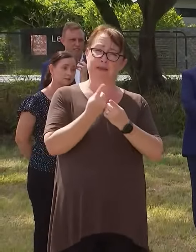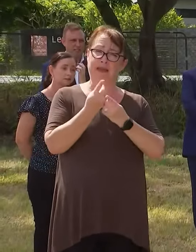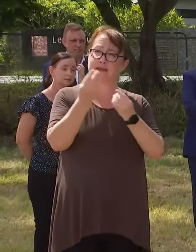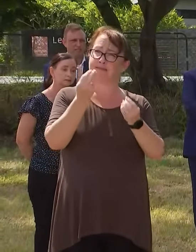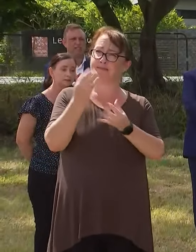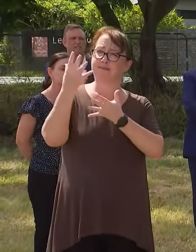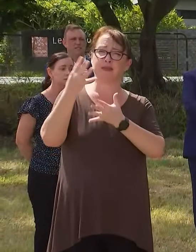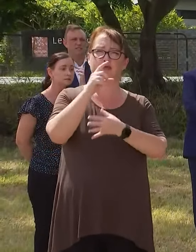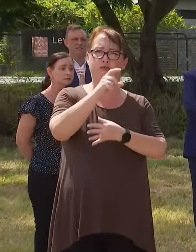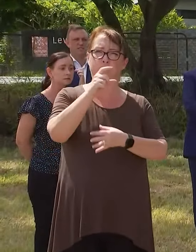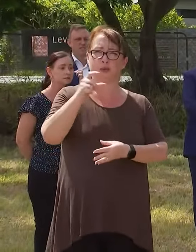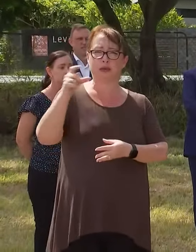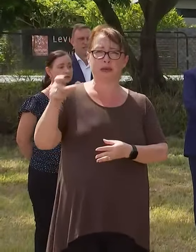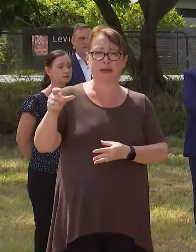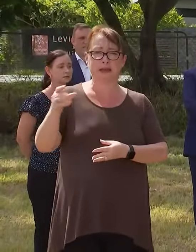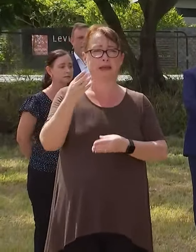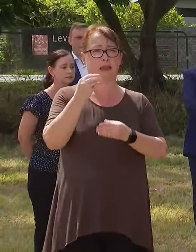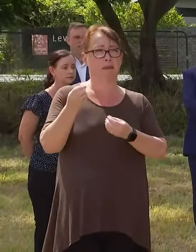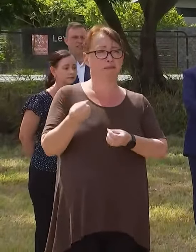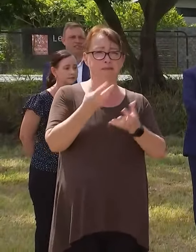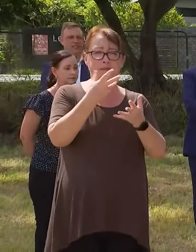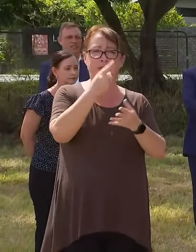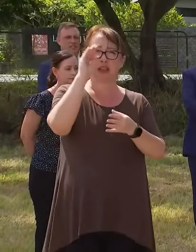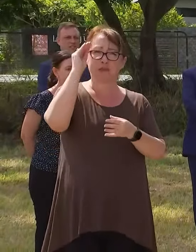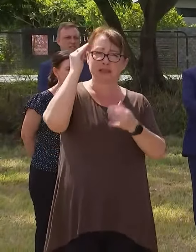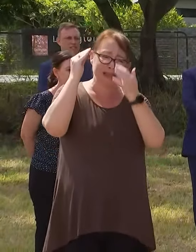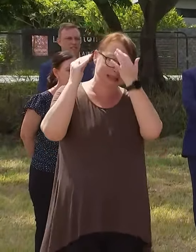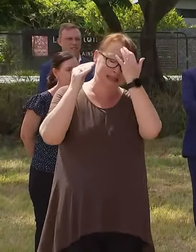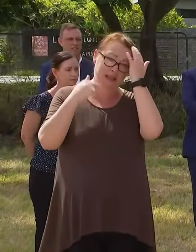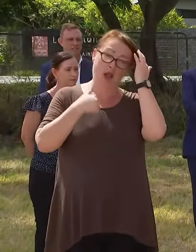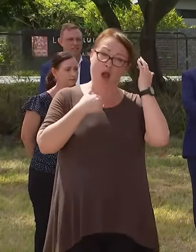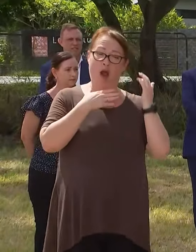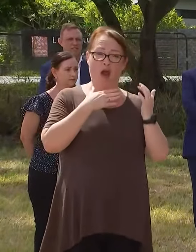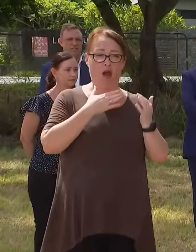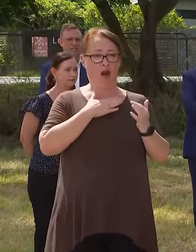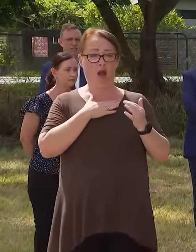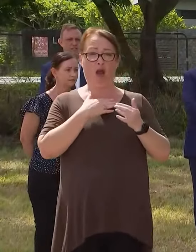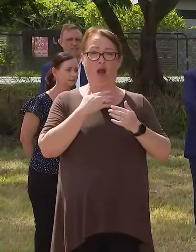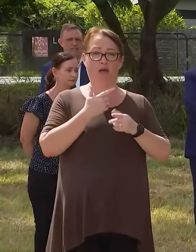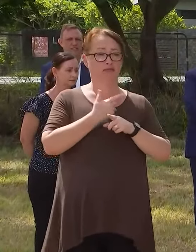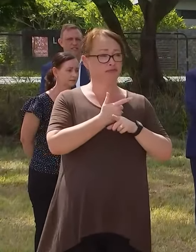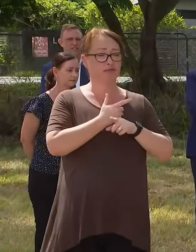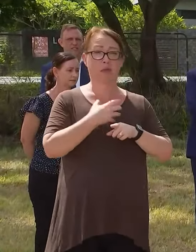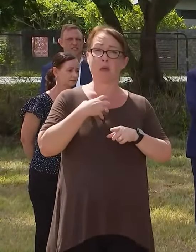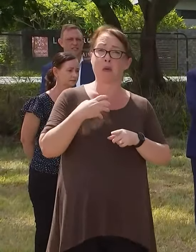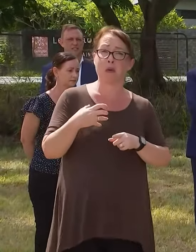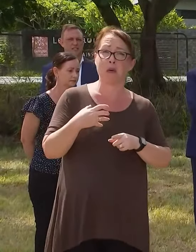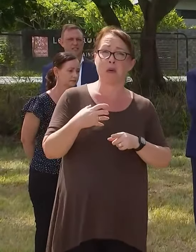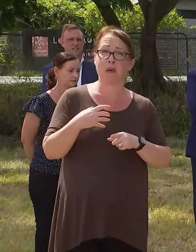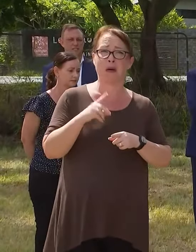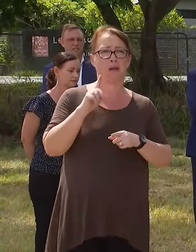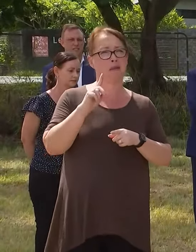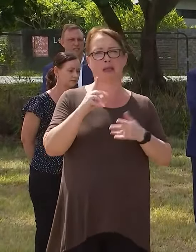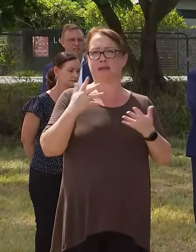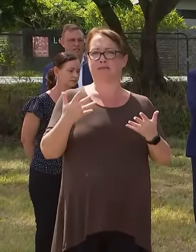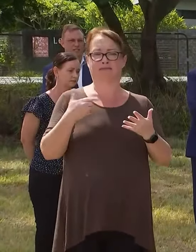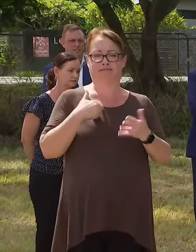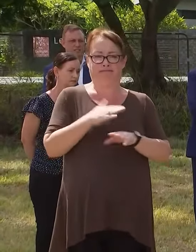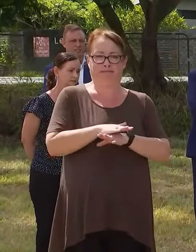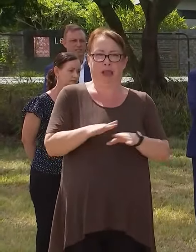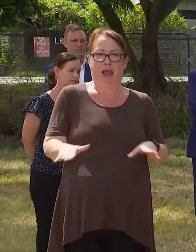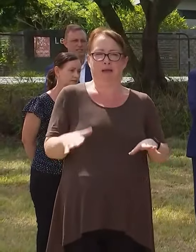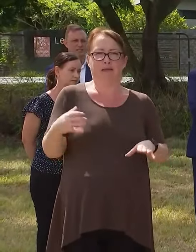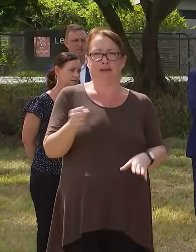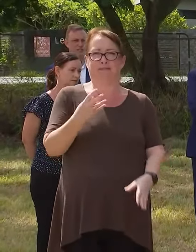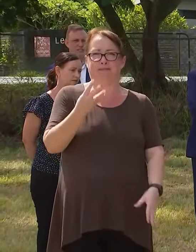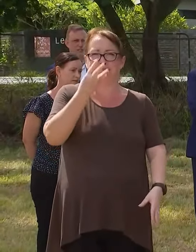C, there are matters before the committee. I would love to discuss more details, but I would be in contempt of Parliament,